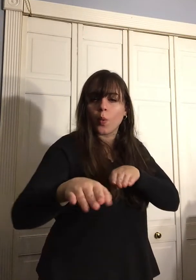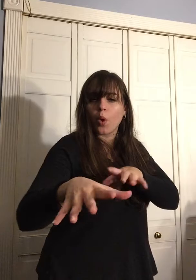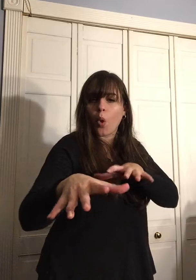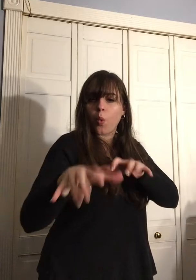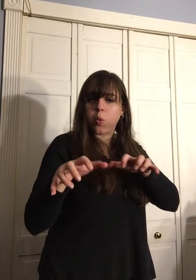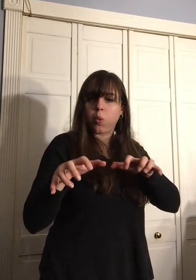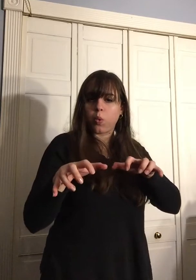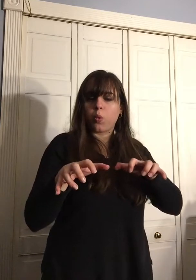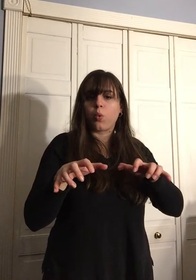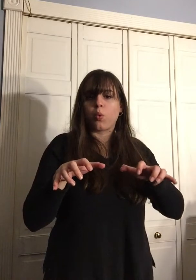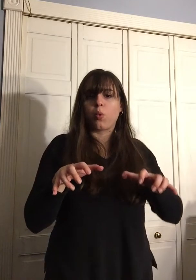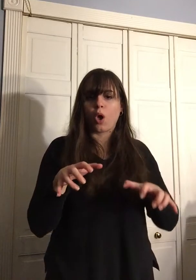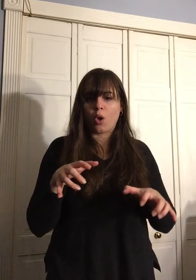defectors use as an escape route.